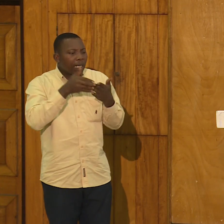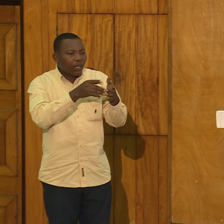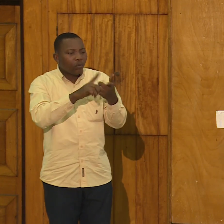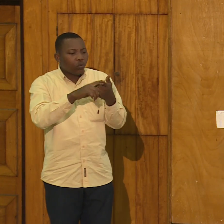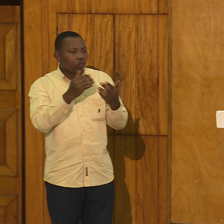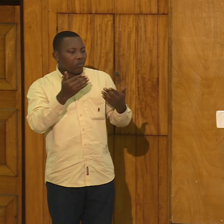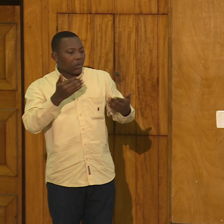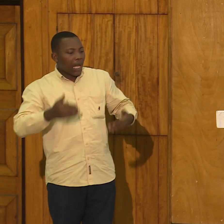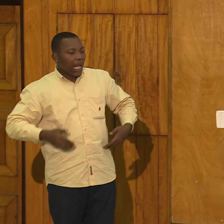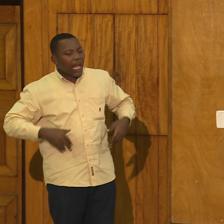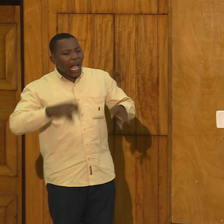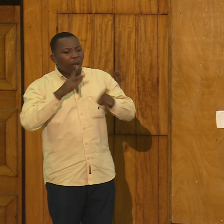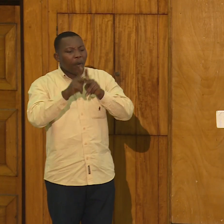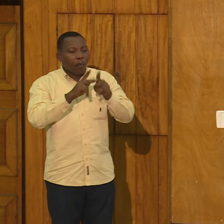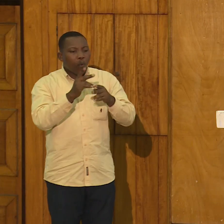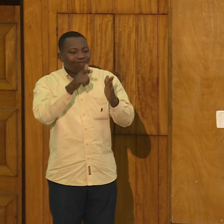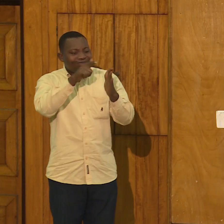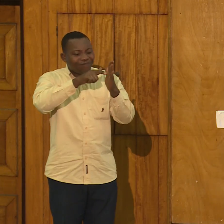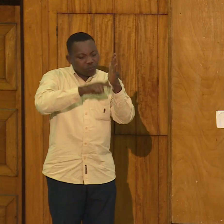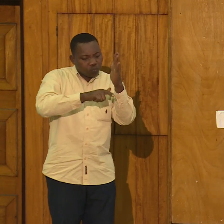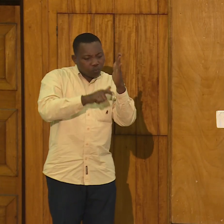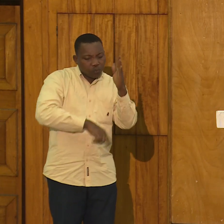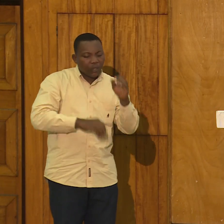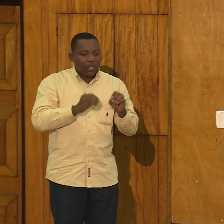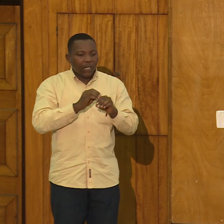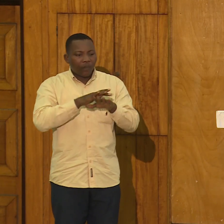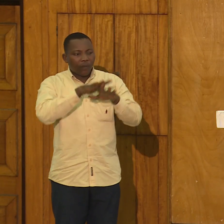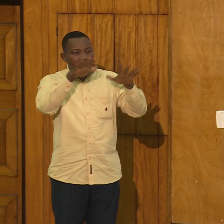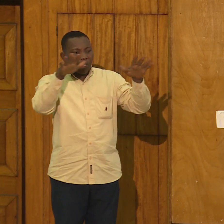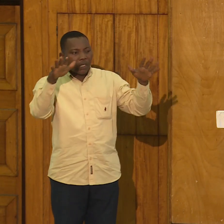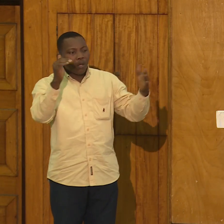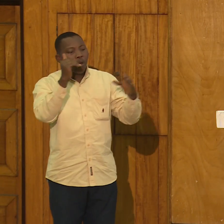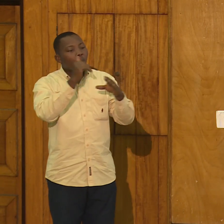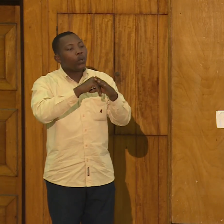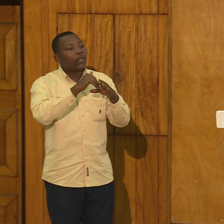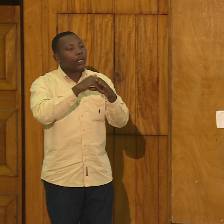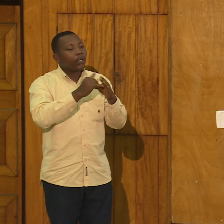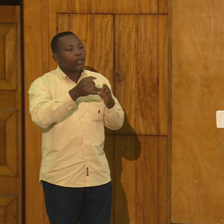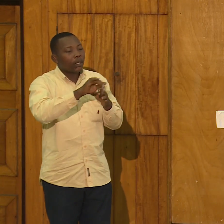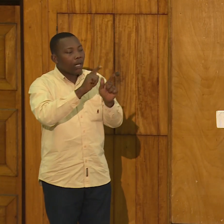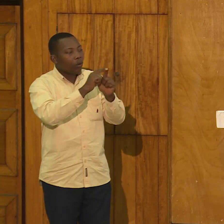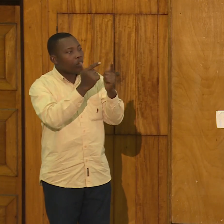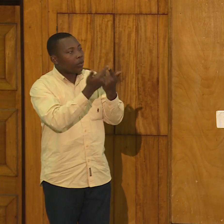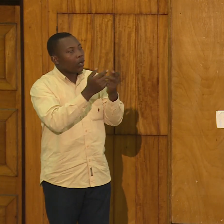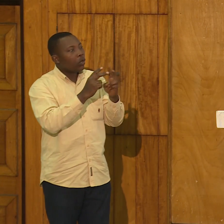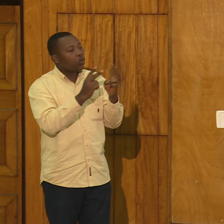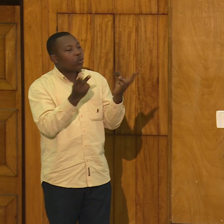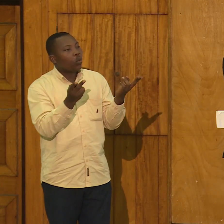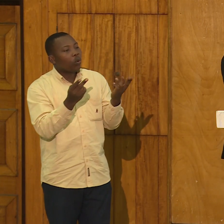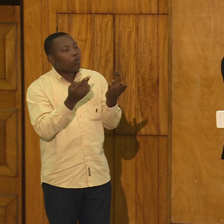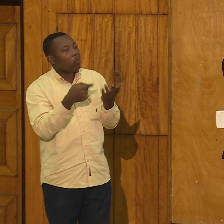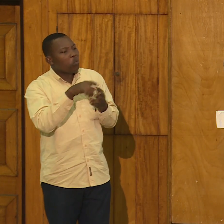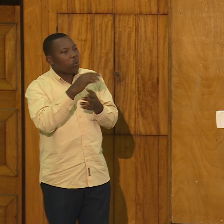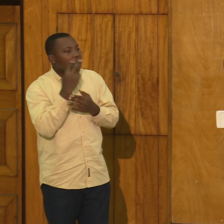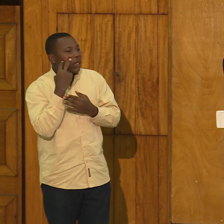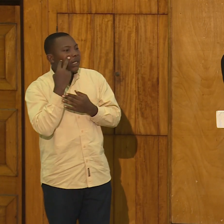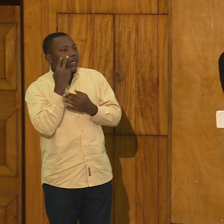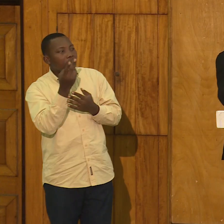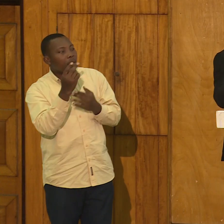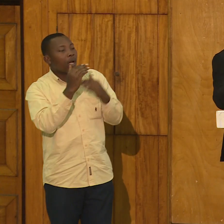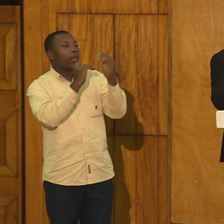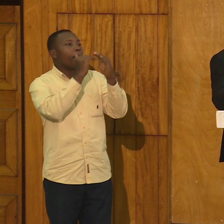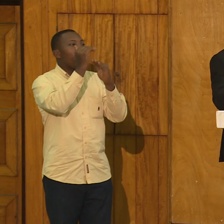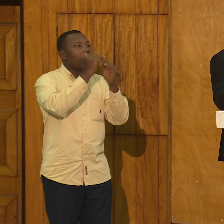reducing number of new infections within their groups. So we're looking at that building